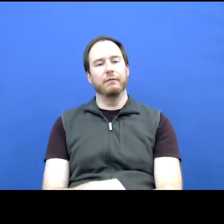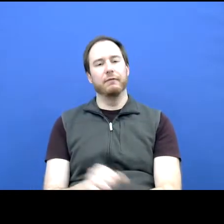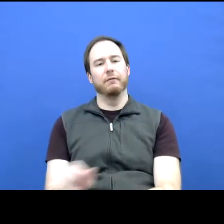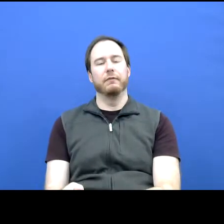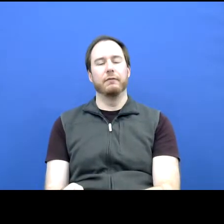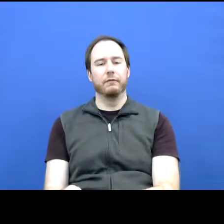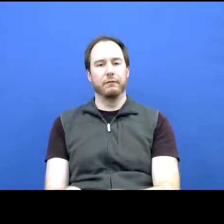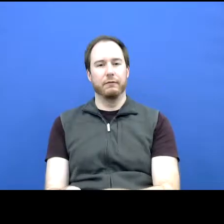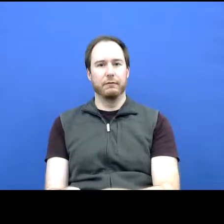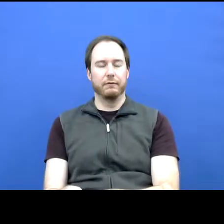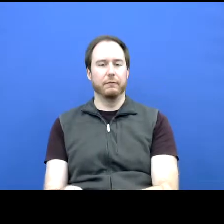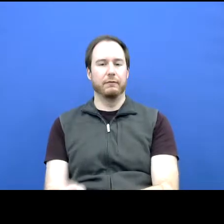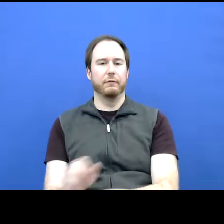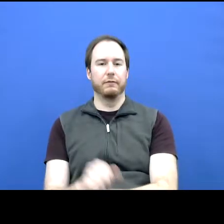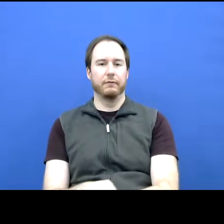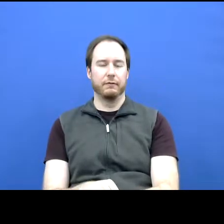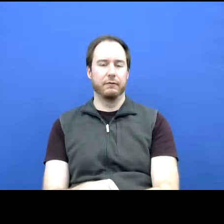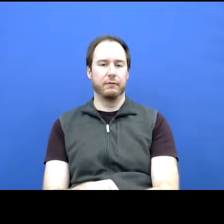On